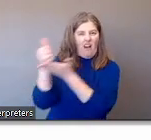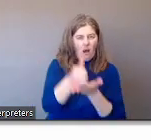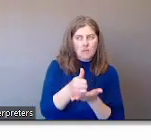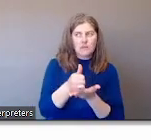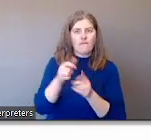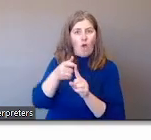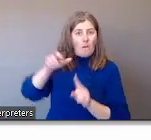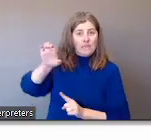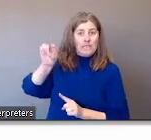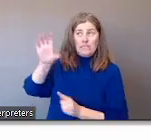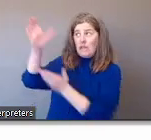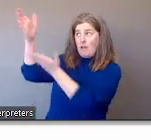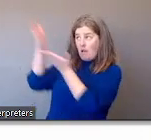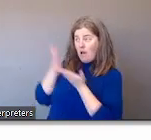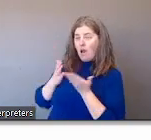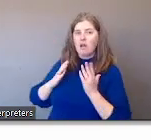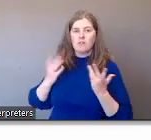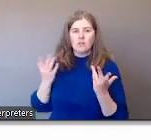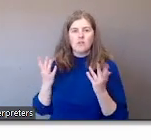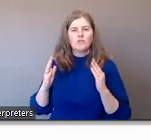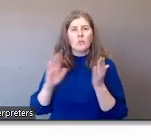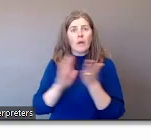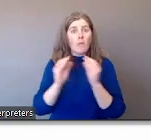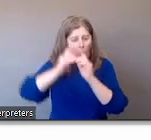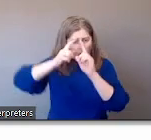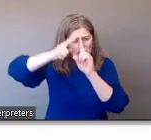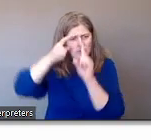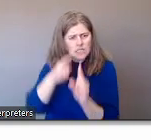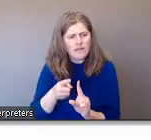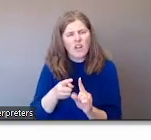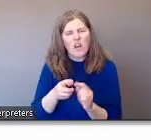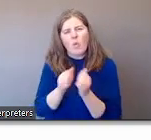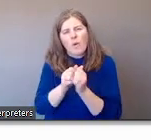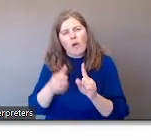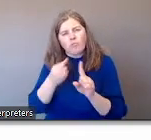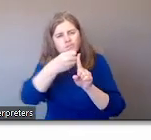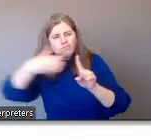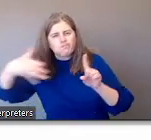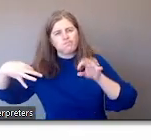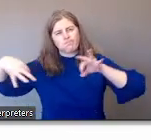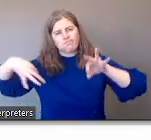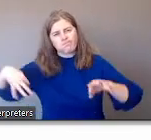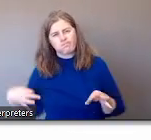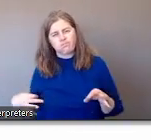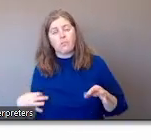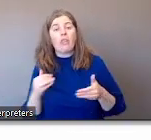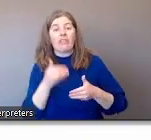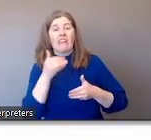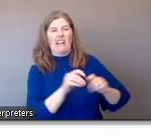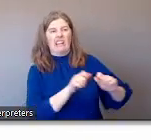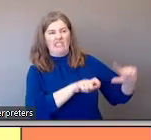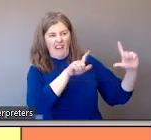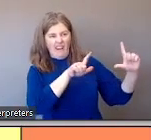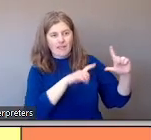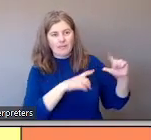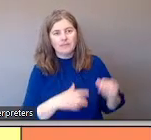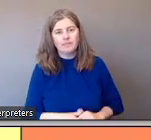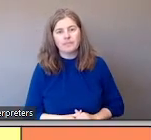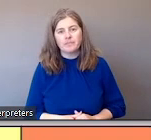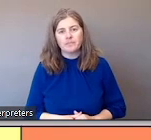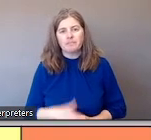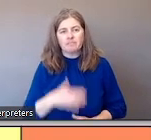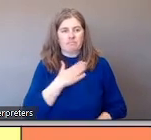CDC. To get even more specific, without going into as much detail as I could on the next slide, Brianna,